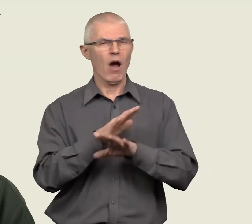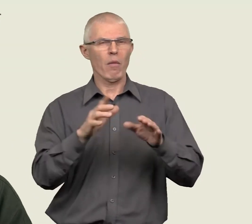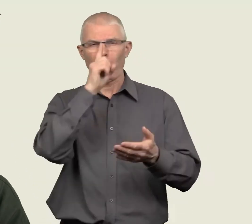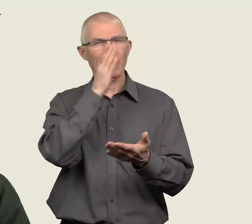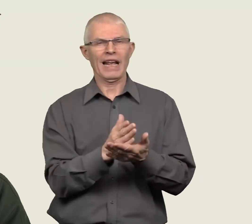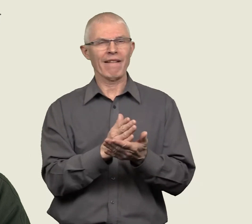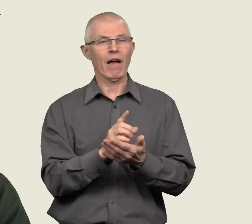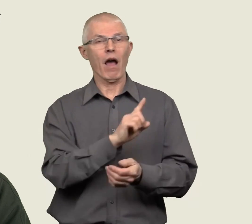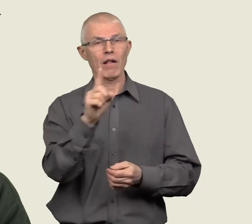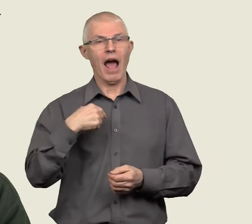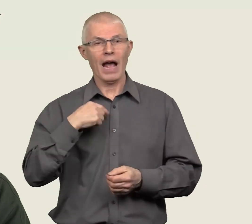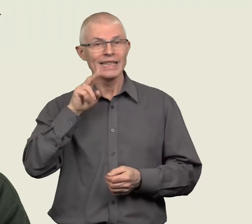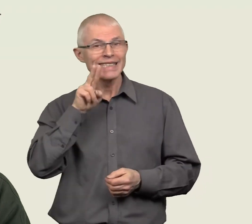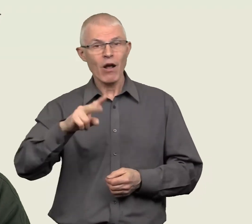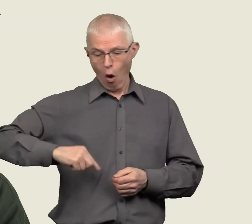the nails,